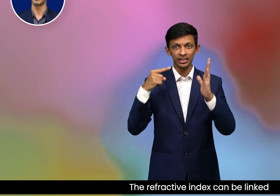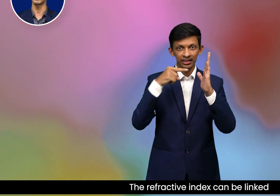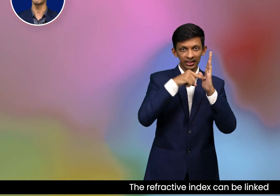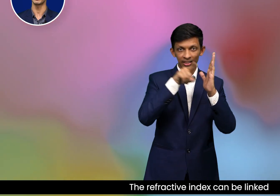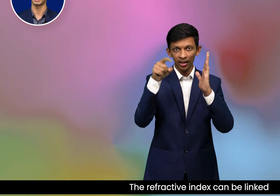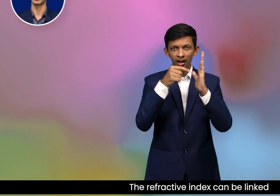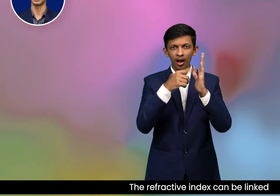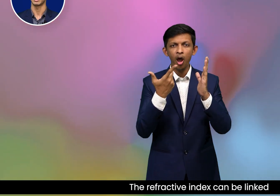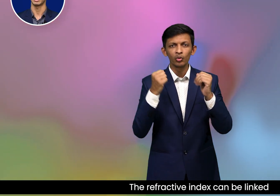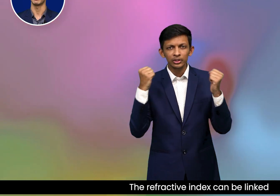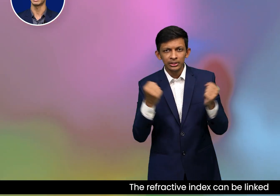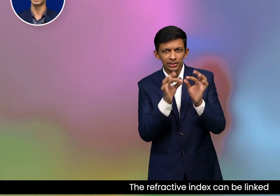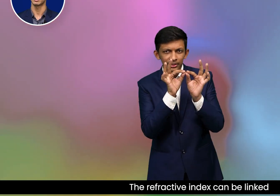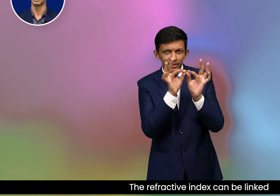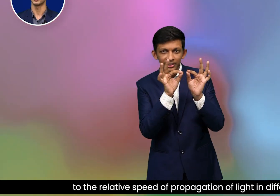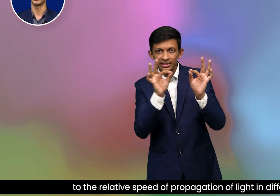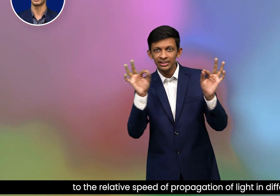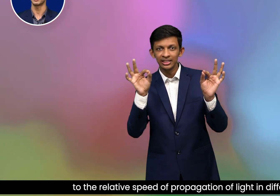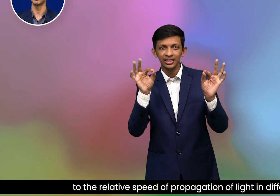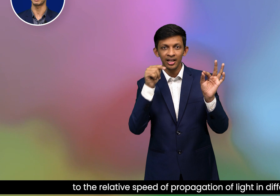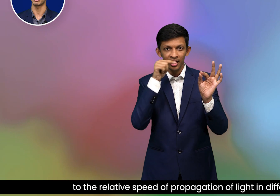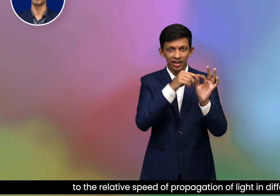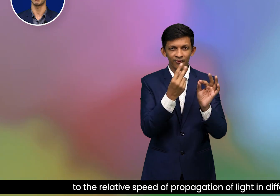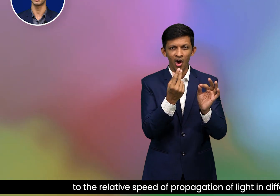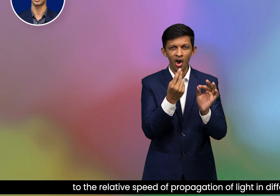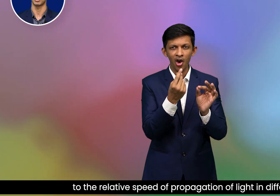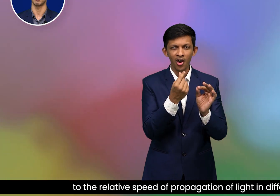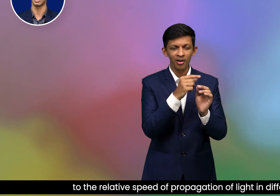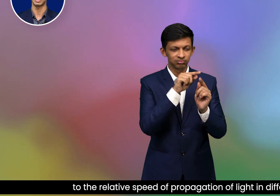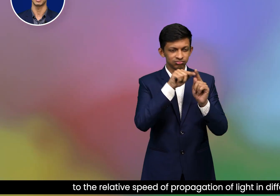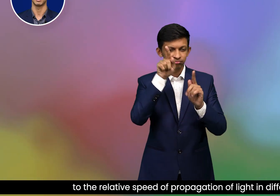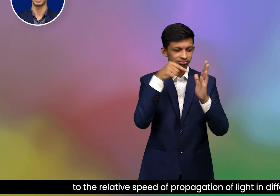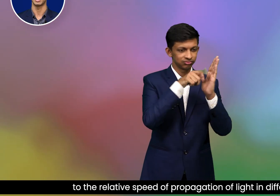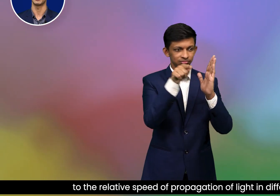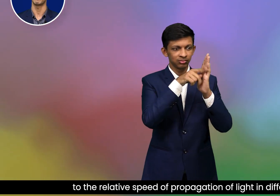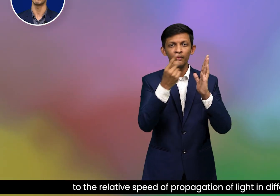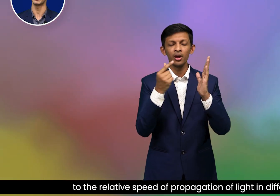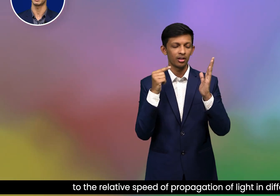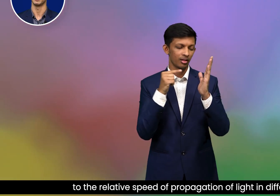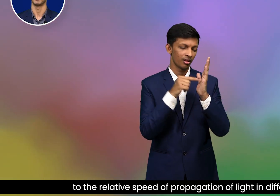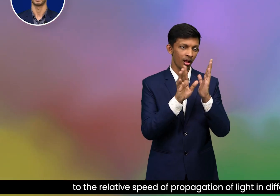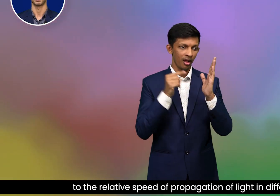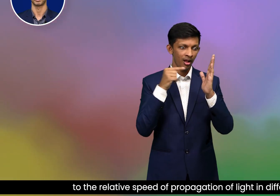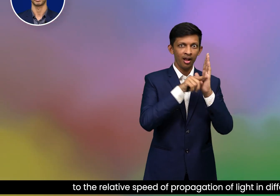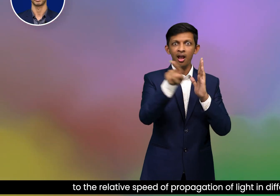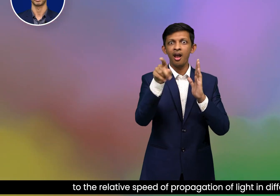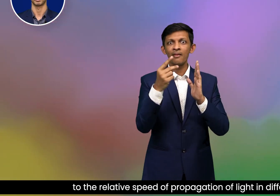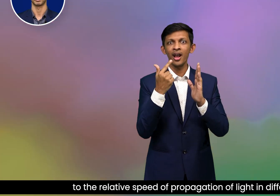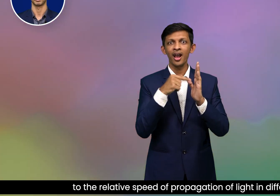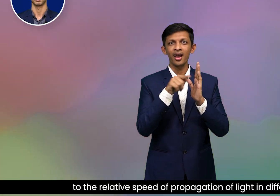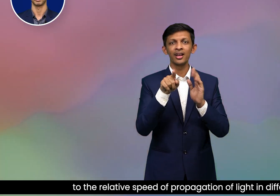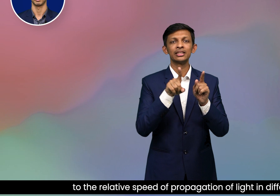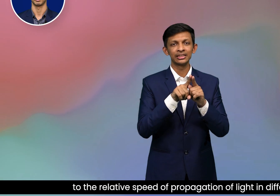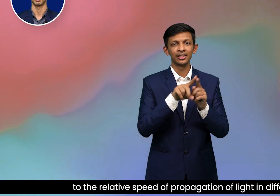The refractive index can be linked to the relative speed of propagation of light in different media.